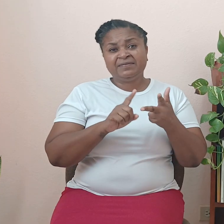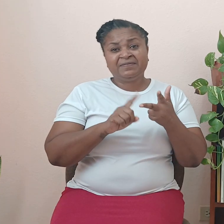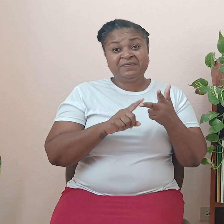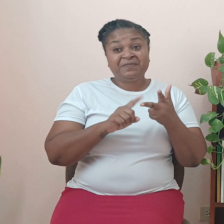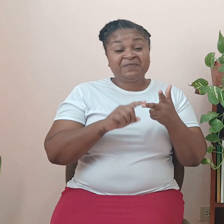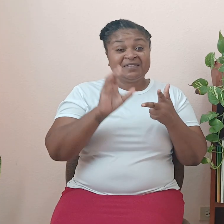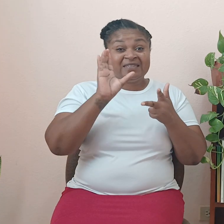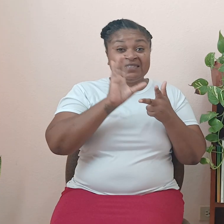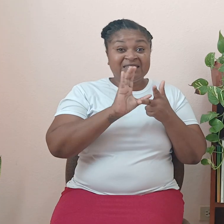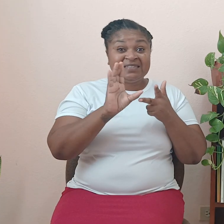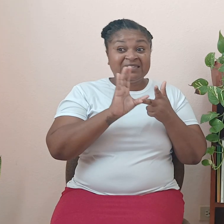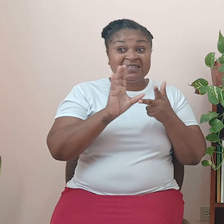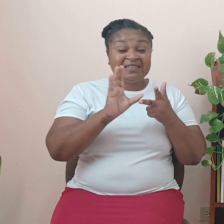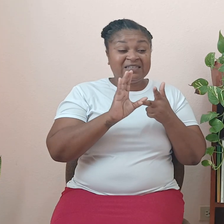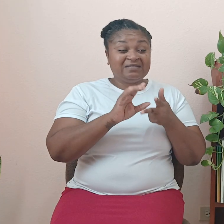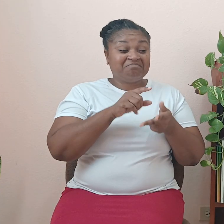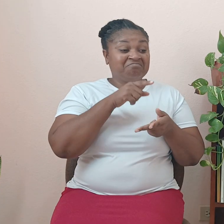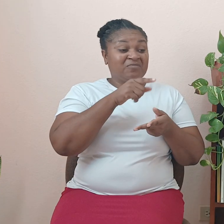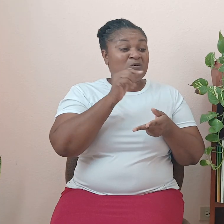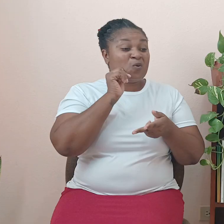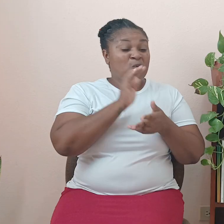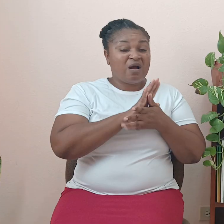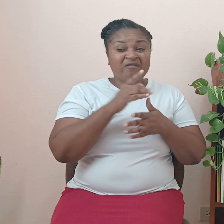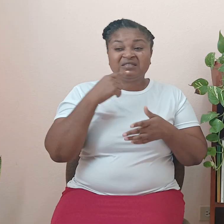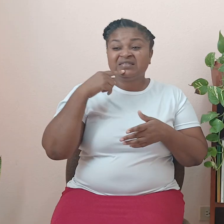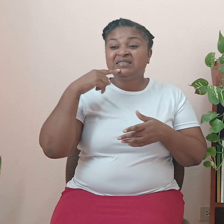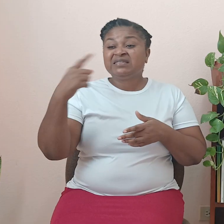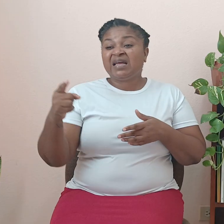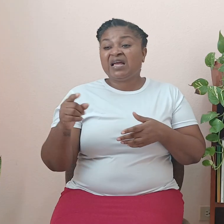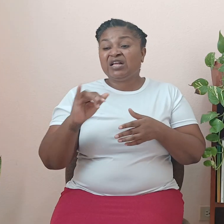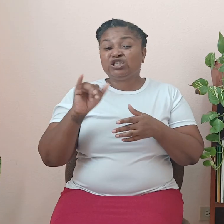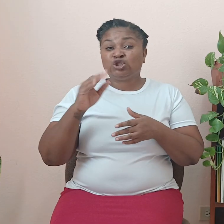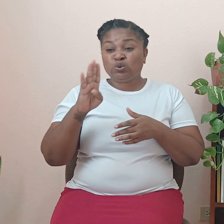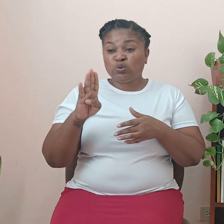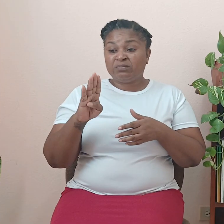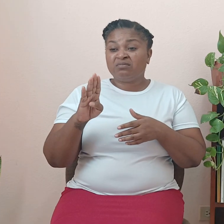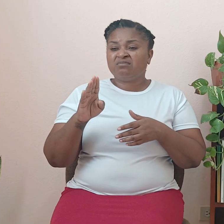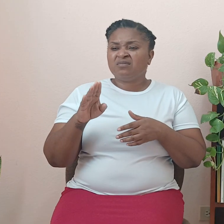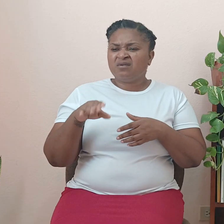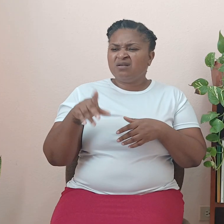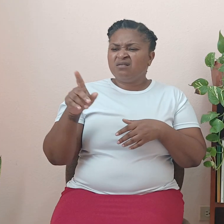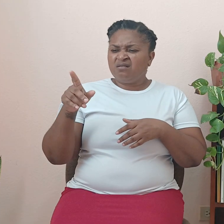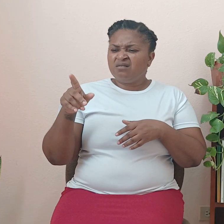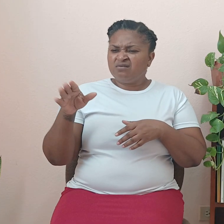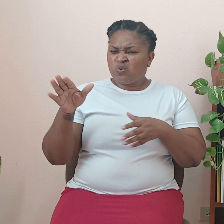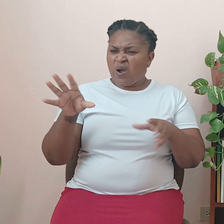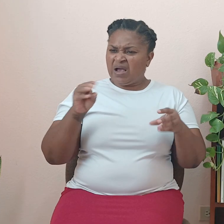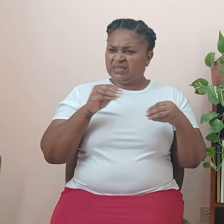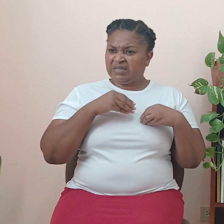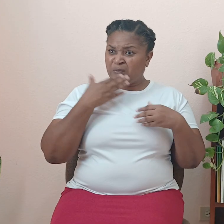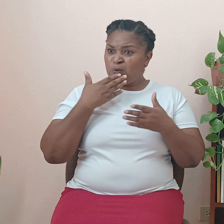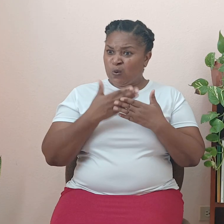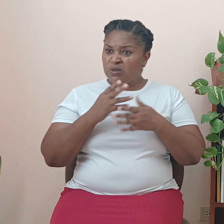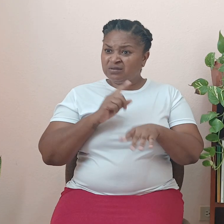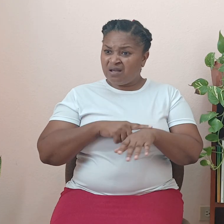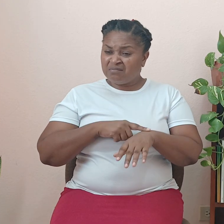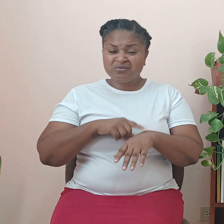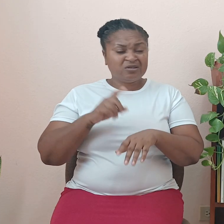C. She told Job that since they had accepted the good times, they should accept the bad too.